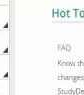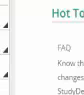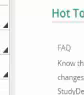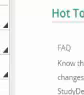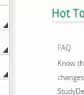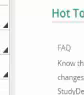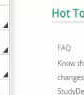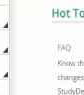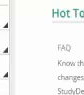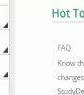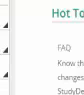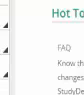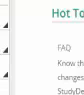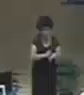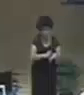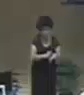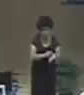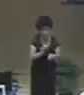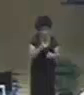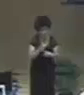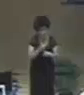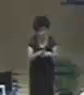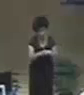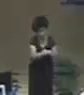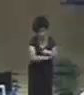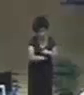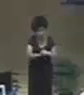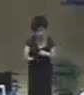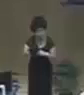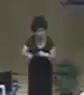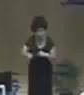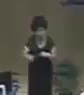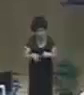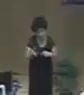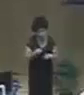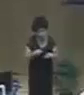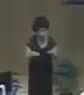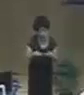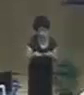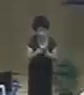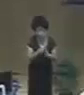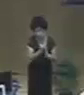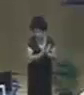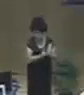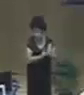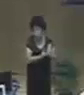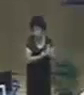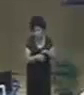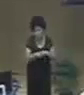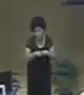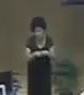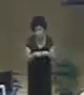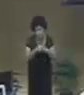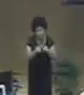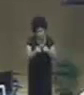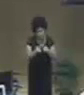obviously information about and things. In here we put in example courses, guided tours,